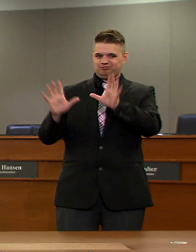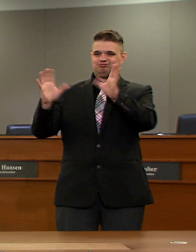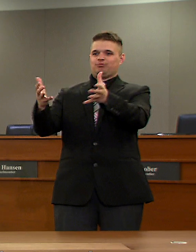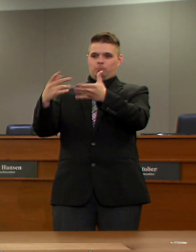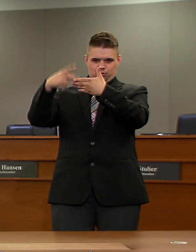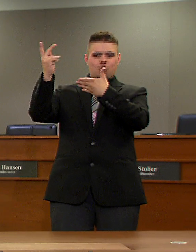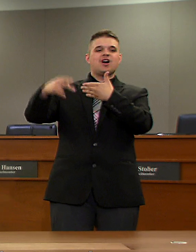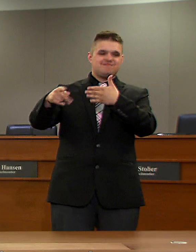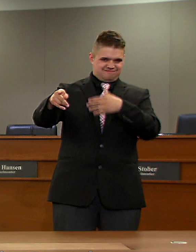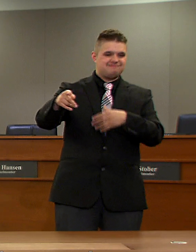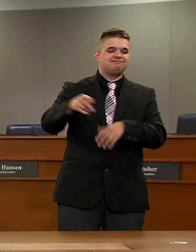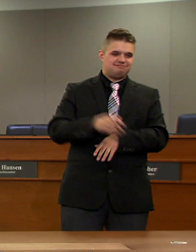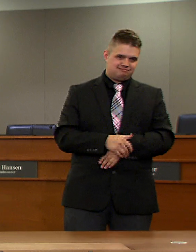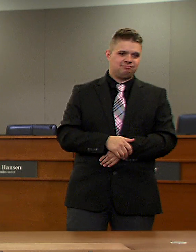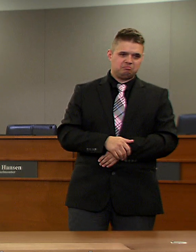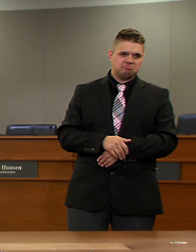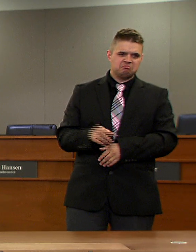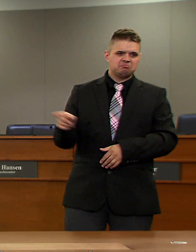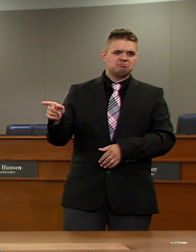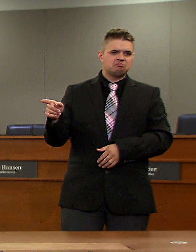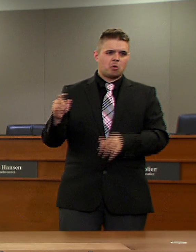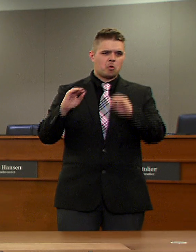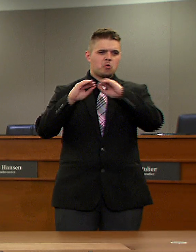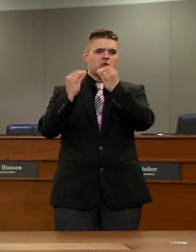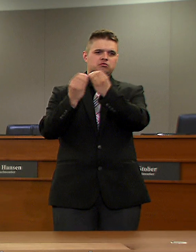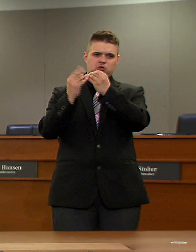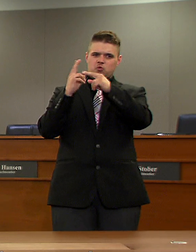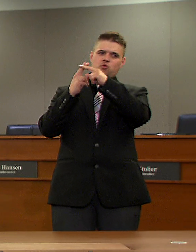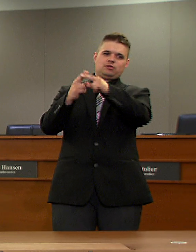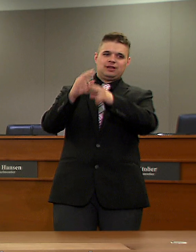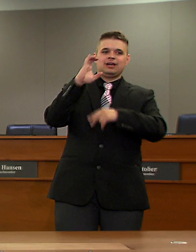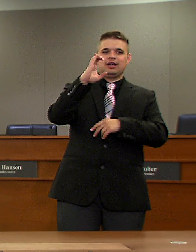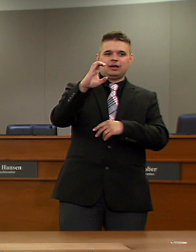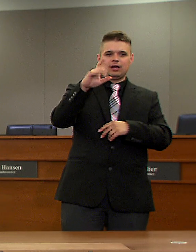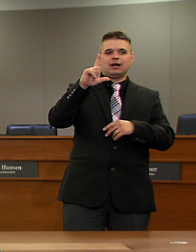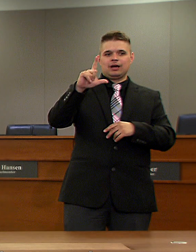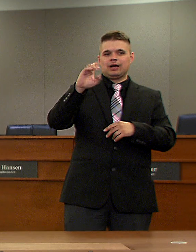an organization called CLEAR,